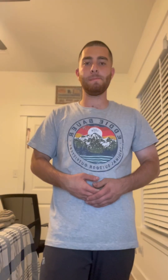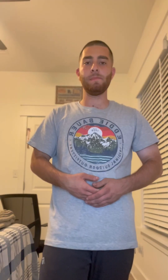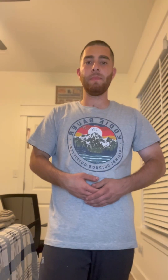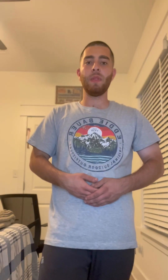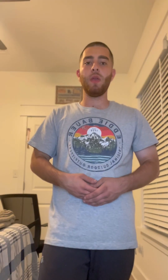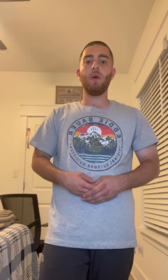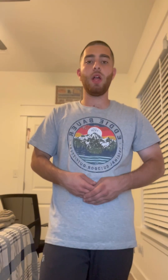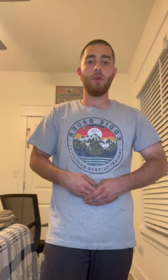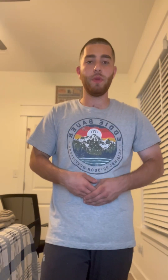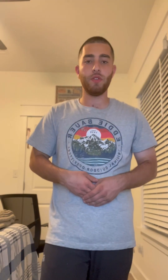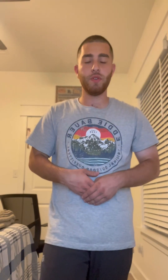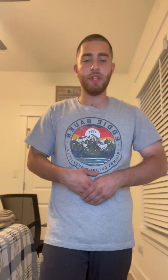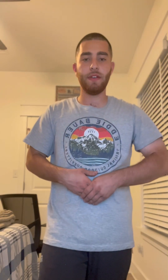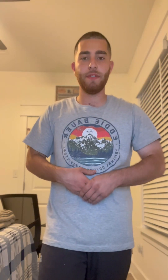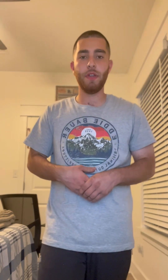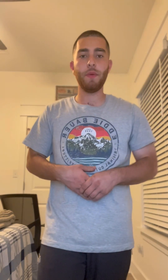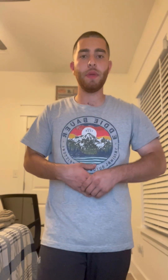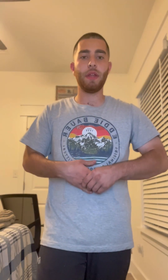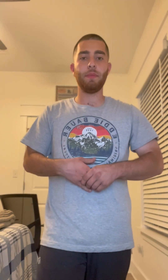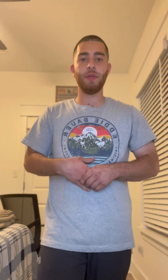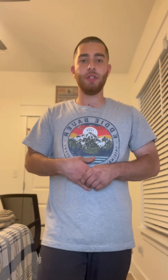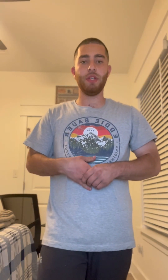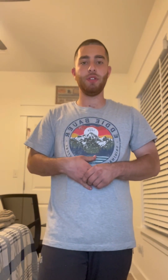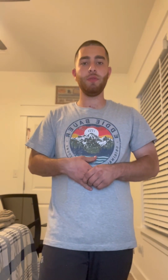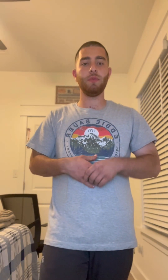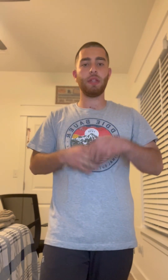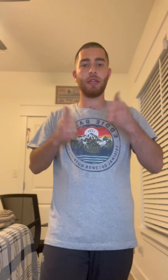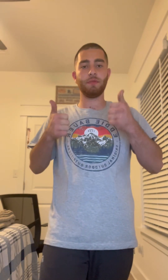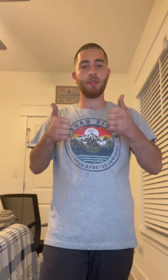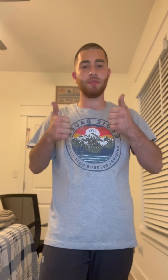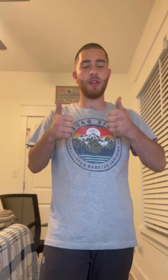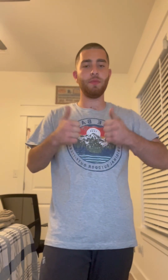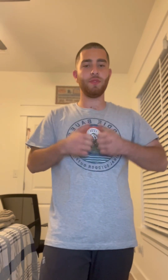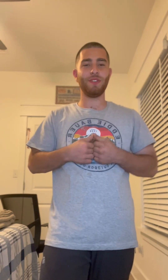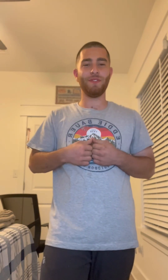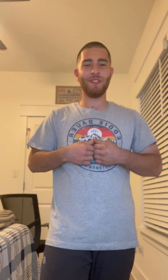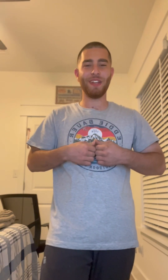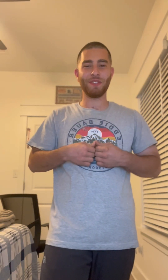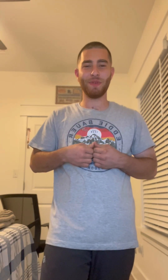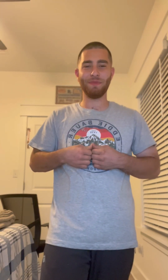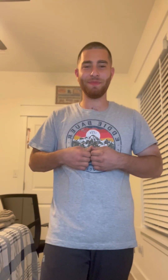Well, I hope you enjoyed that video, and I appreciate you. Like and subscribe. We'll see you for the next one.